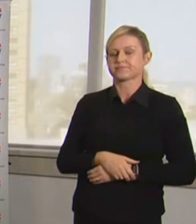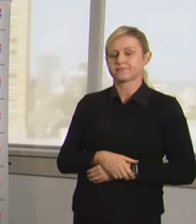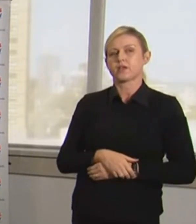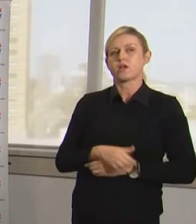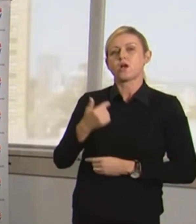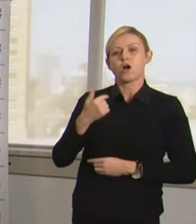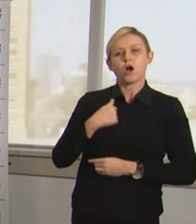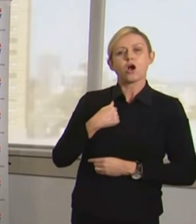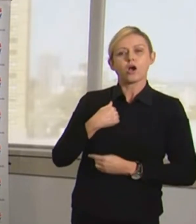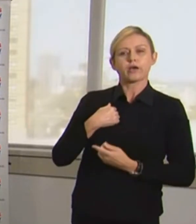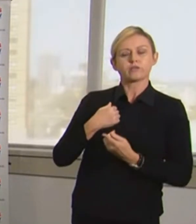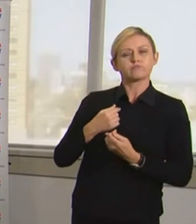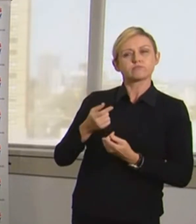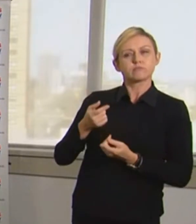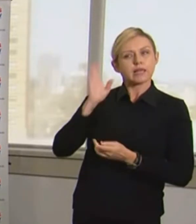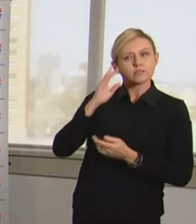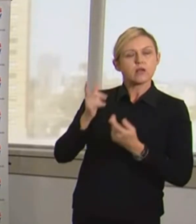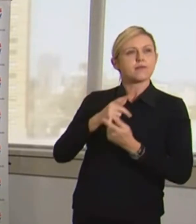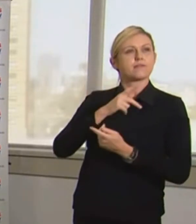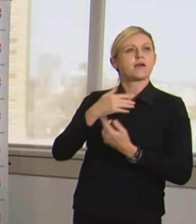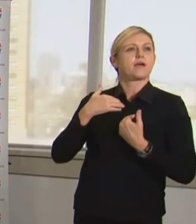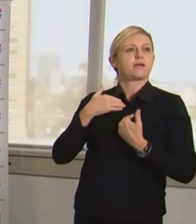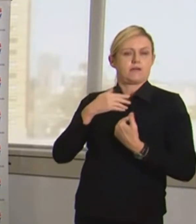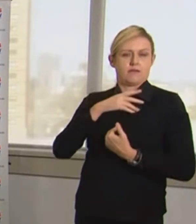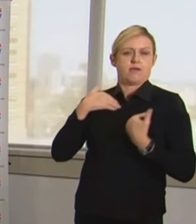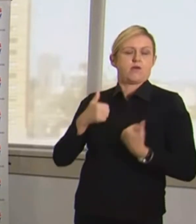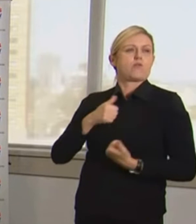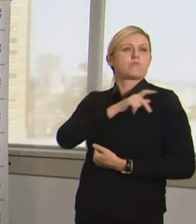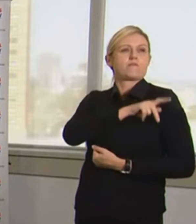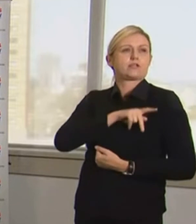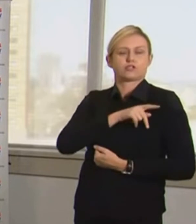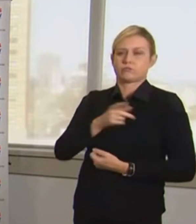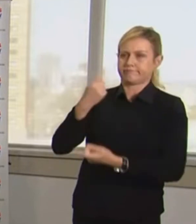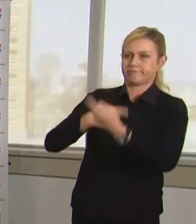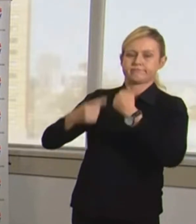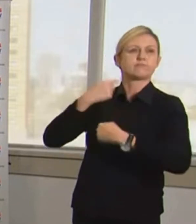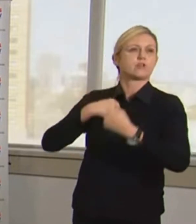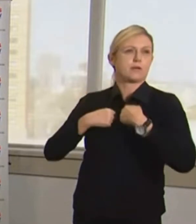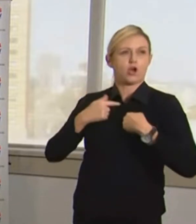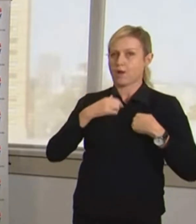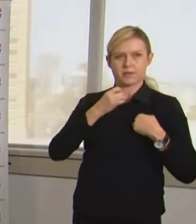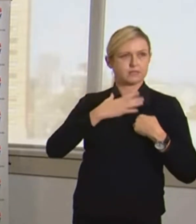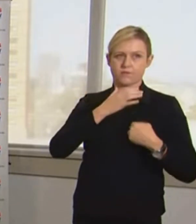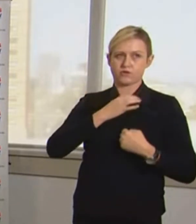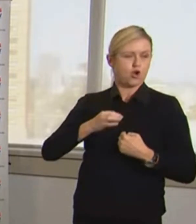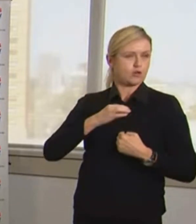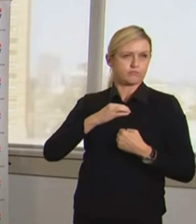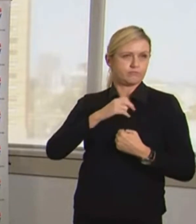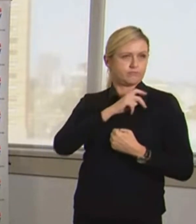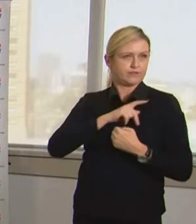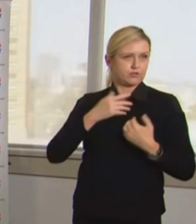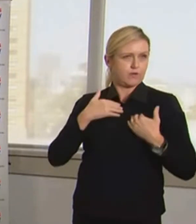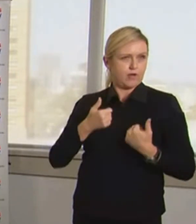practitioner. But talking to the frontline staff, the top of the top in terms of infectious diseases specialists, he is certainly